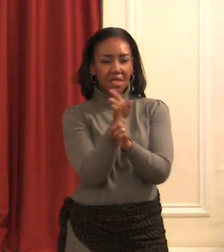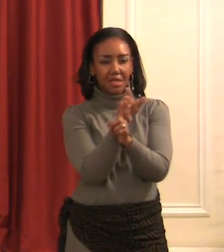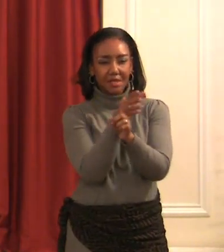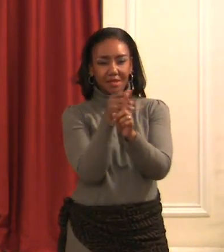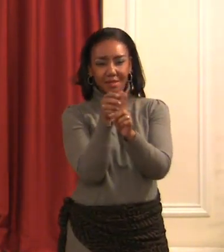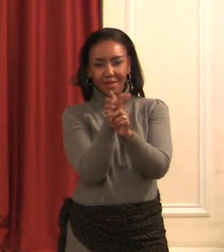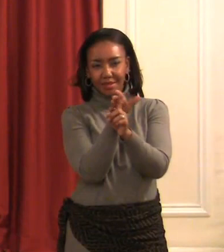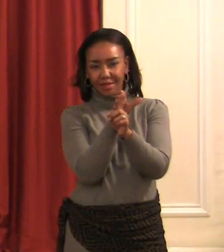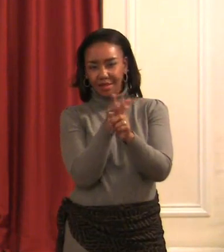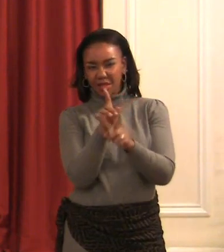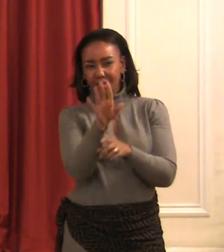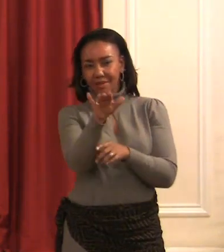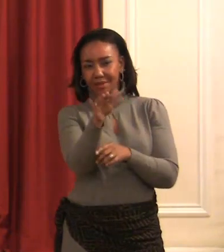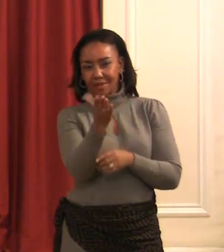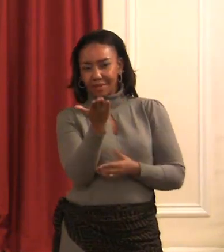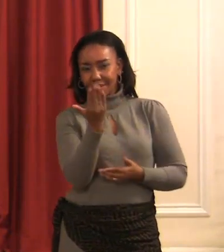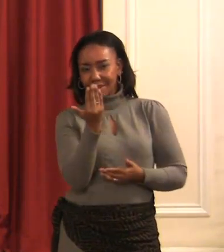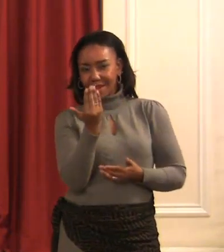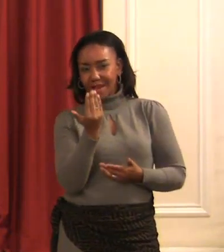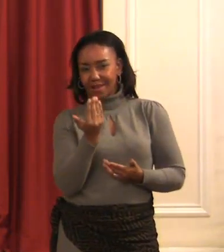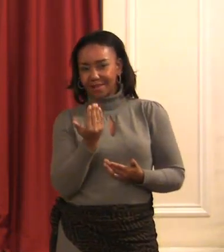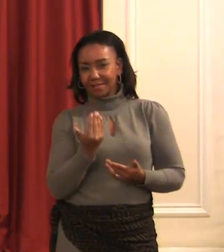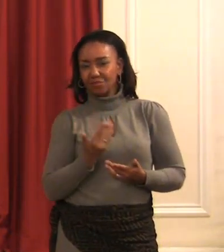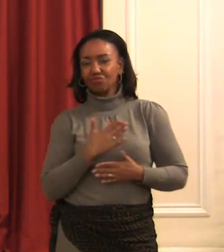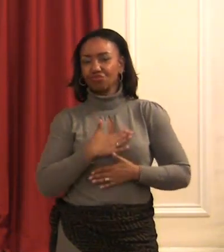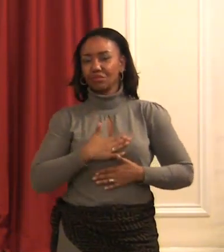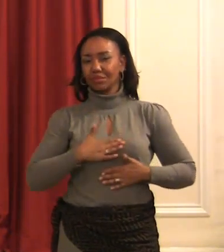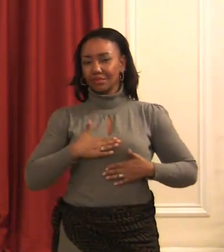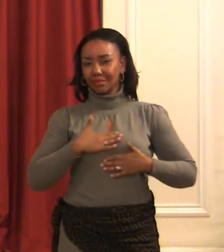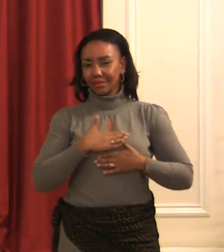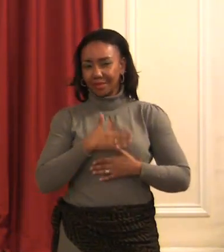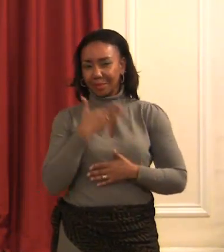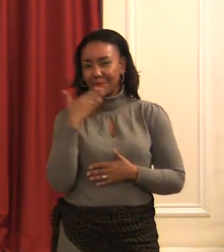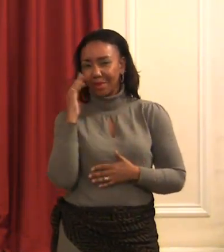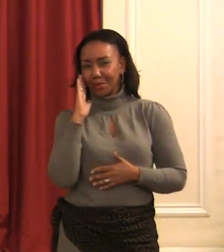Psst. Come here, I got something that'll make it all better.